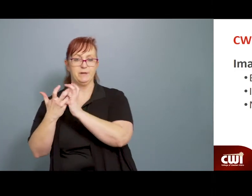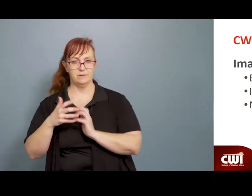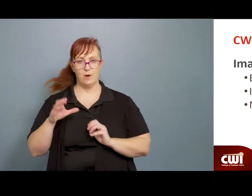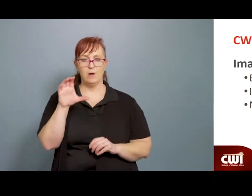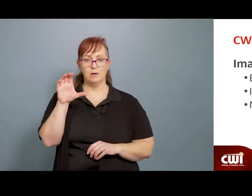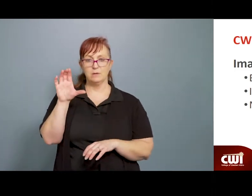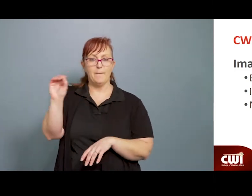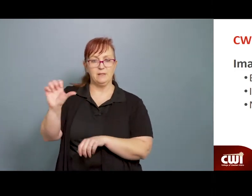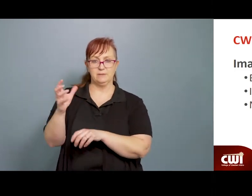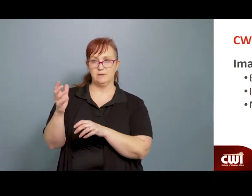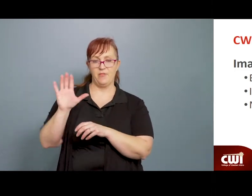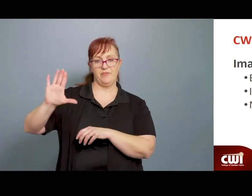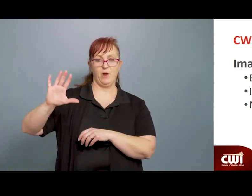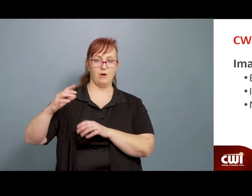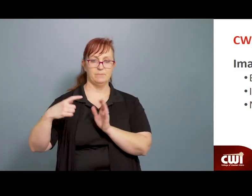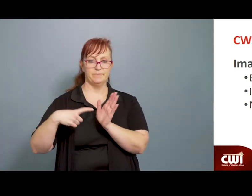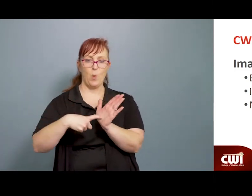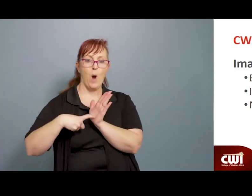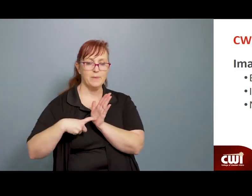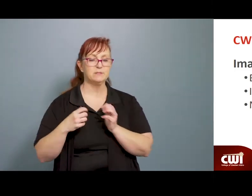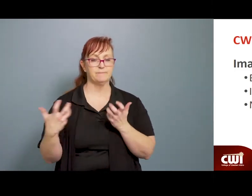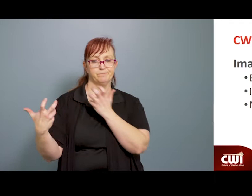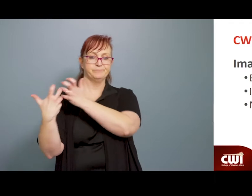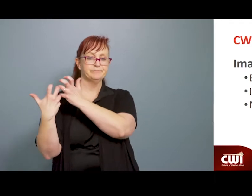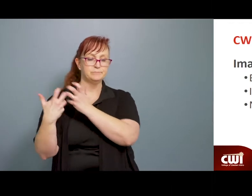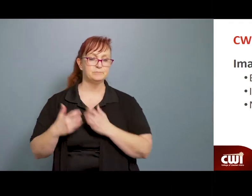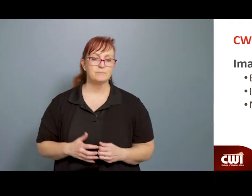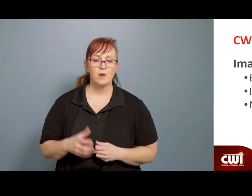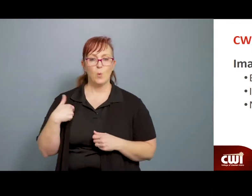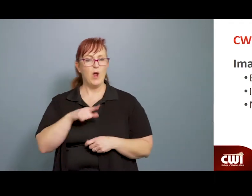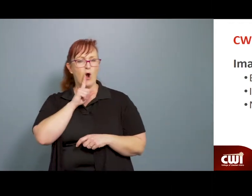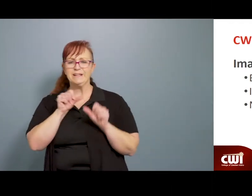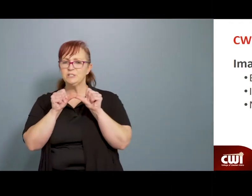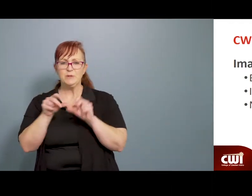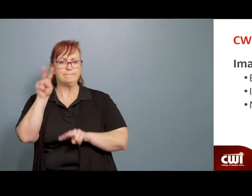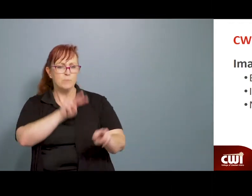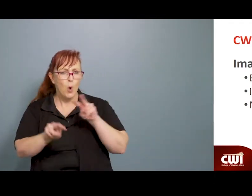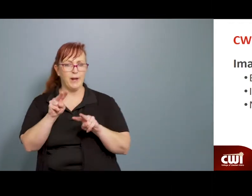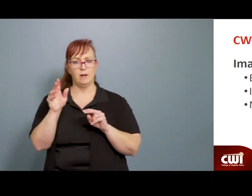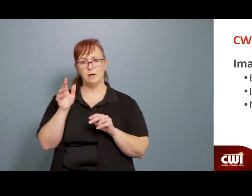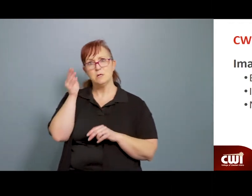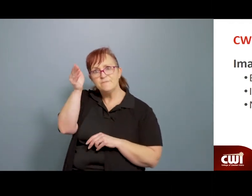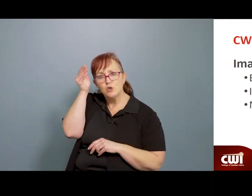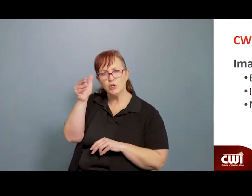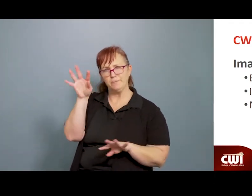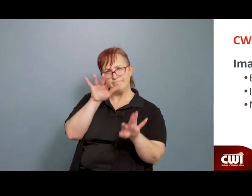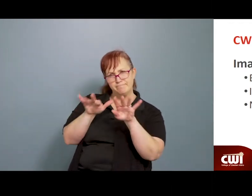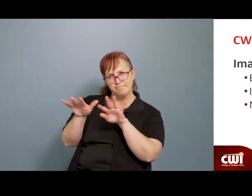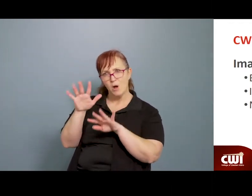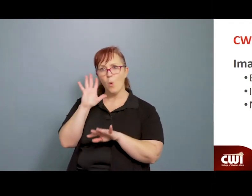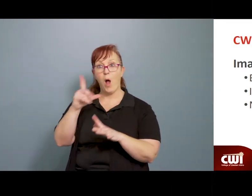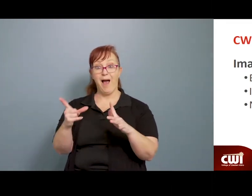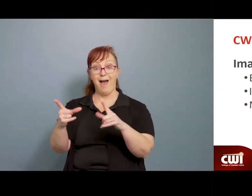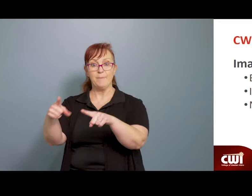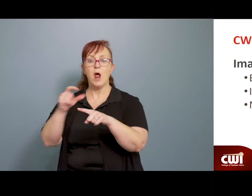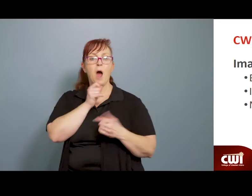at CWI are continually exploring. We're looking out into the future, watching the things that are coming and not